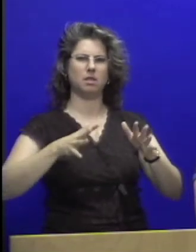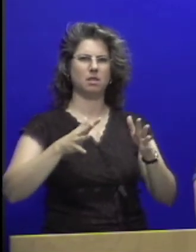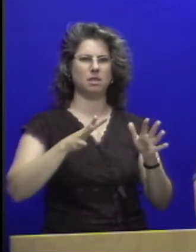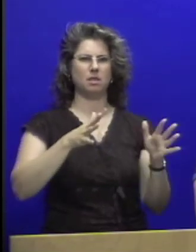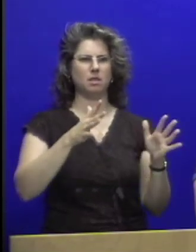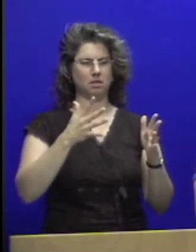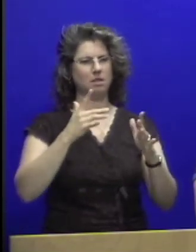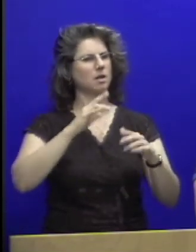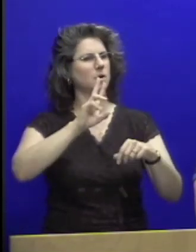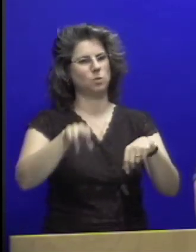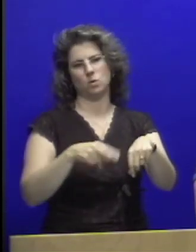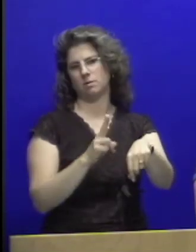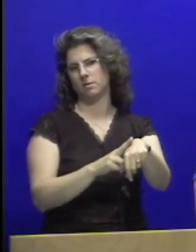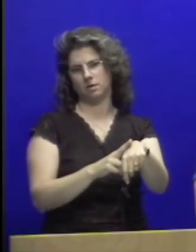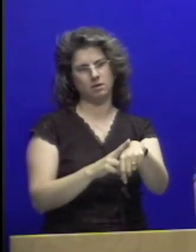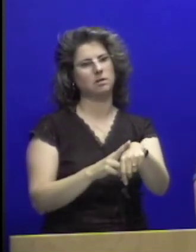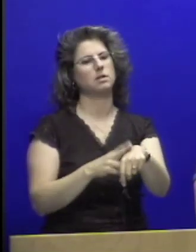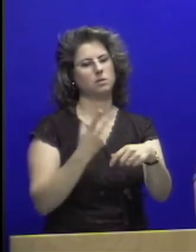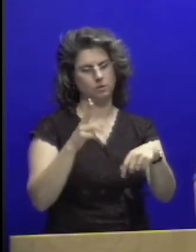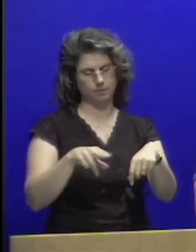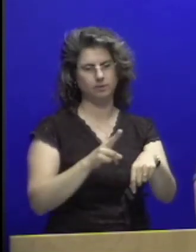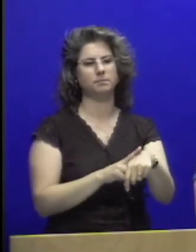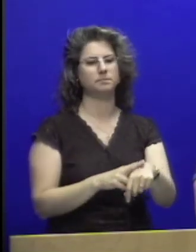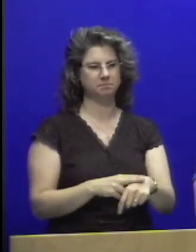but that will pass.